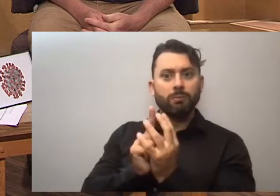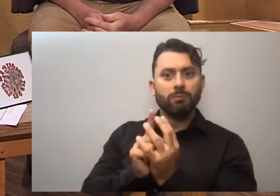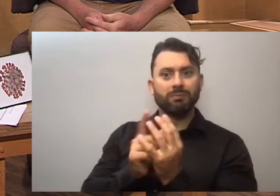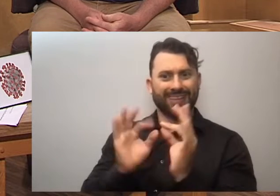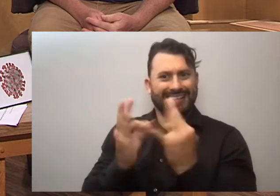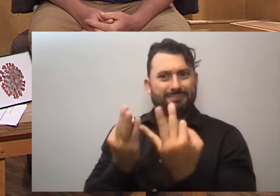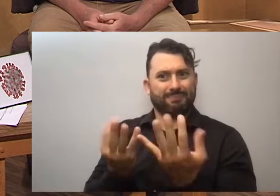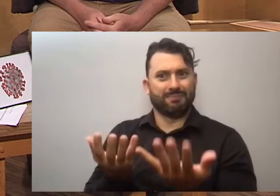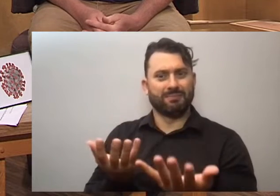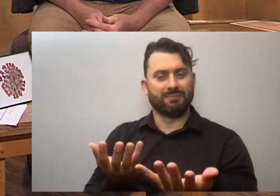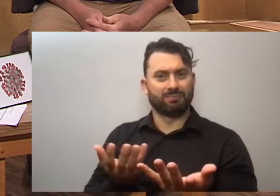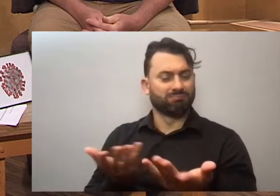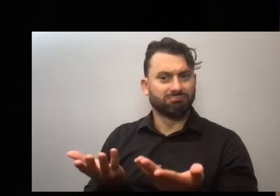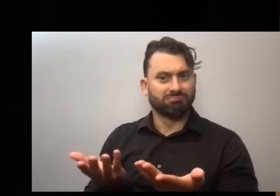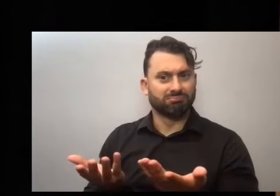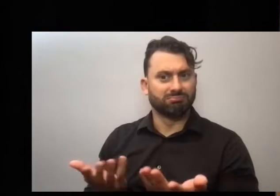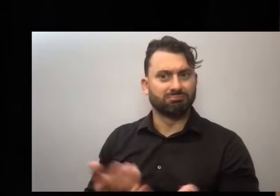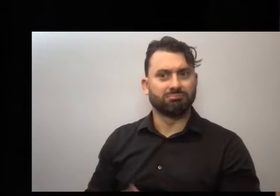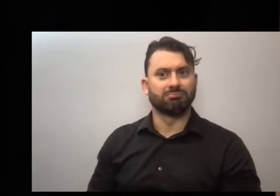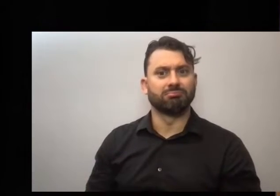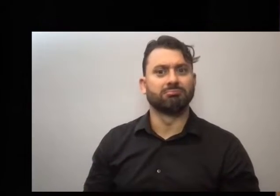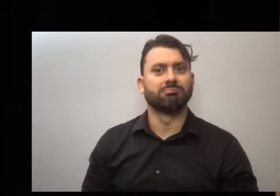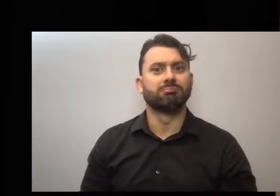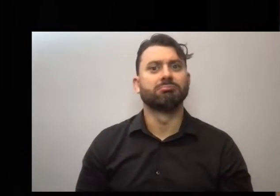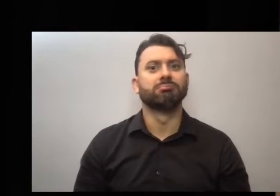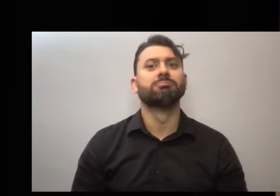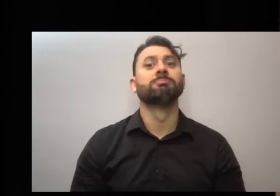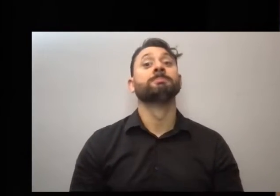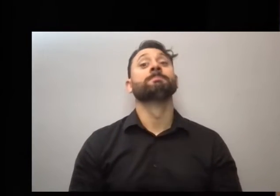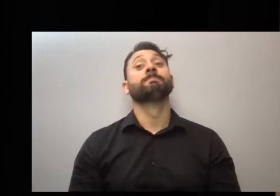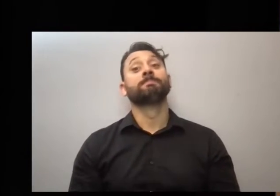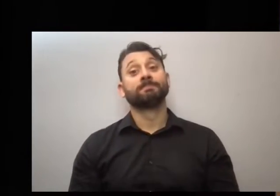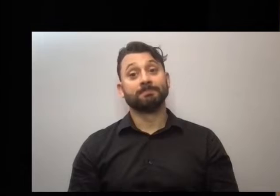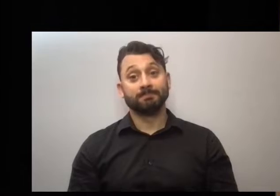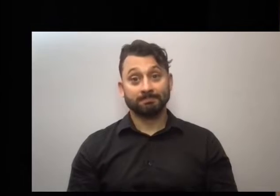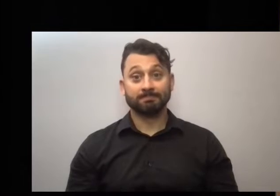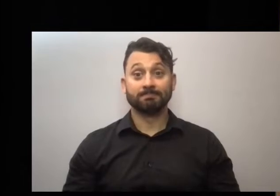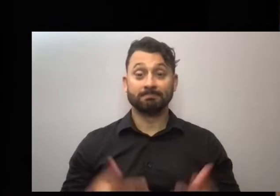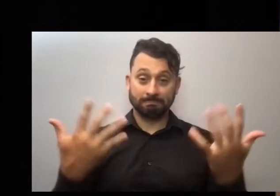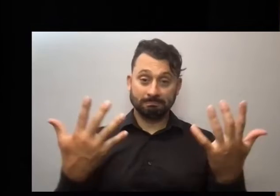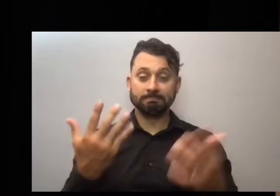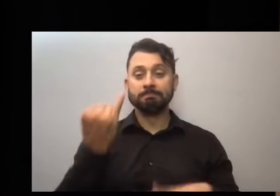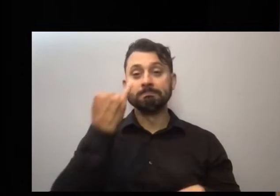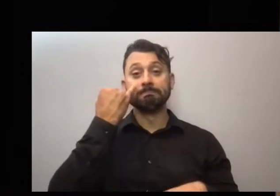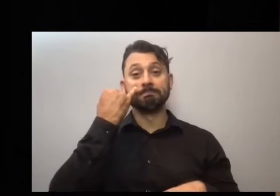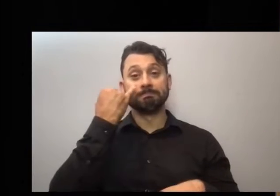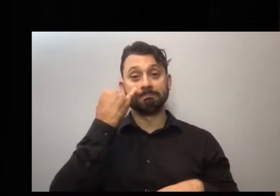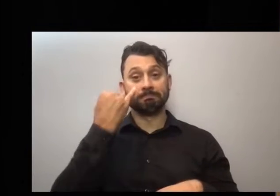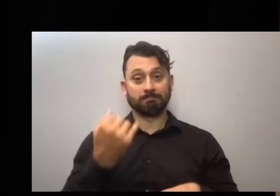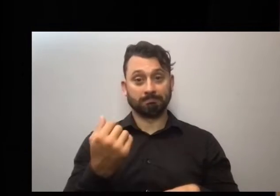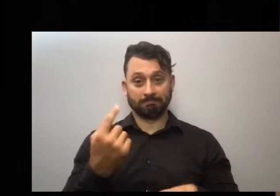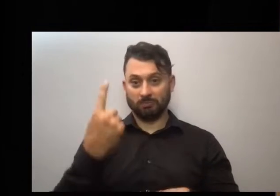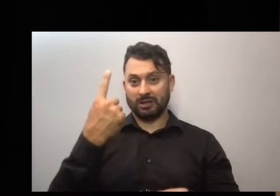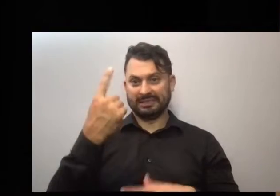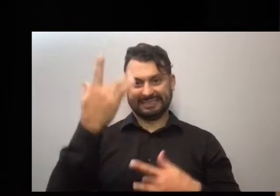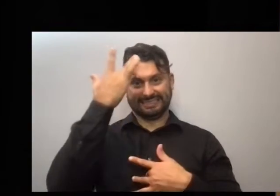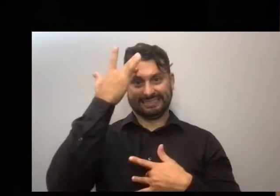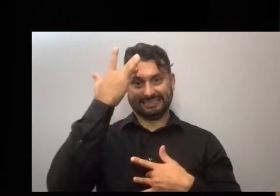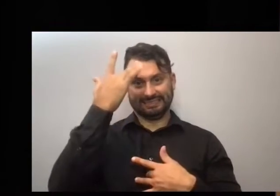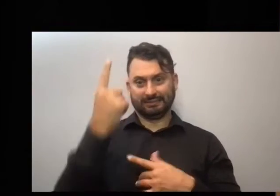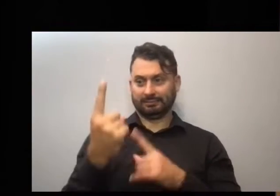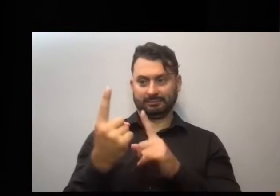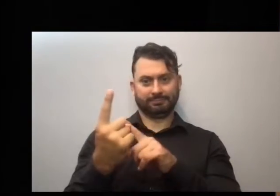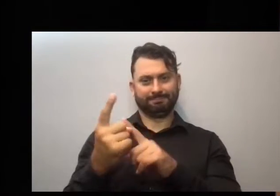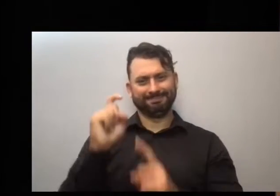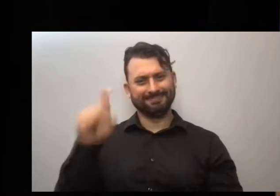during that time? So when somebody is ill, we want them to stay home, even if it's not COVID. We